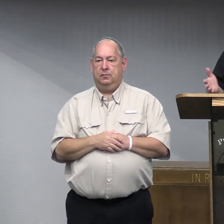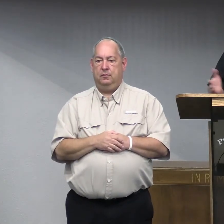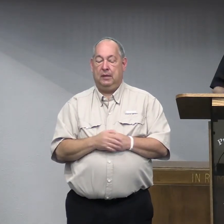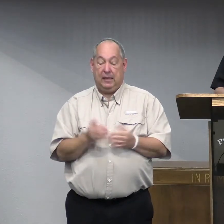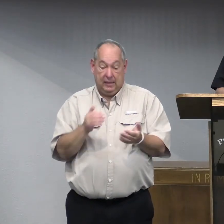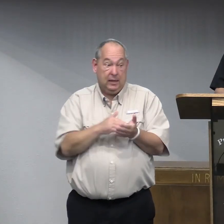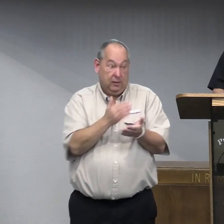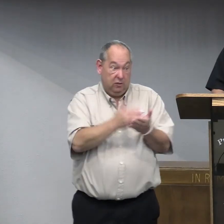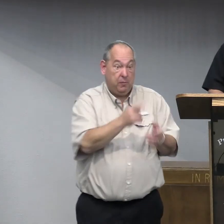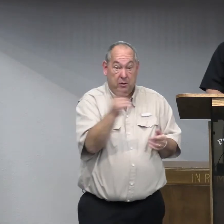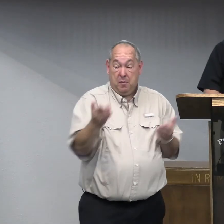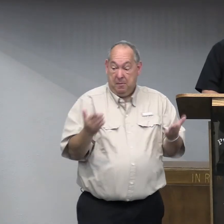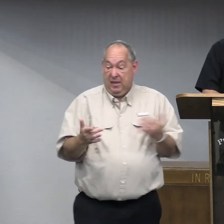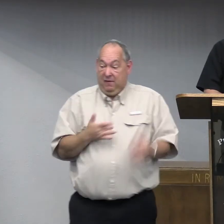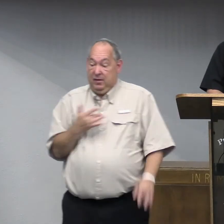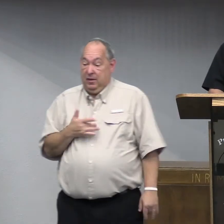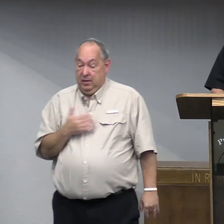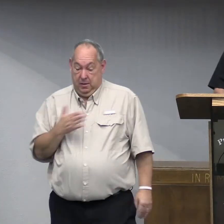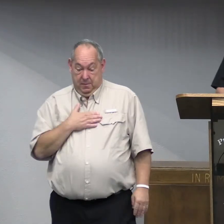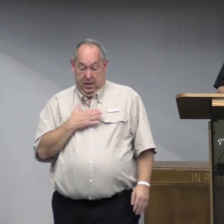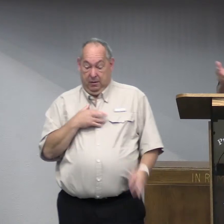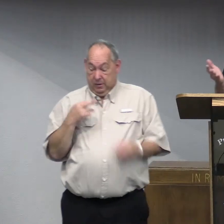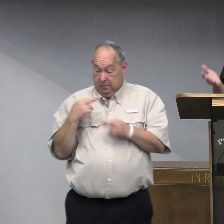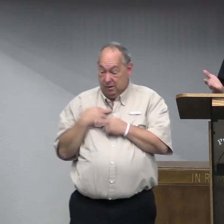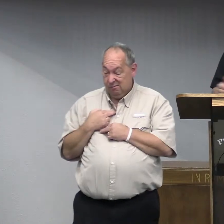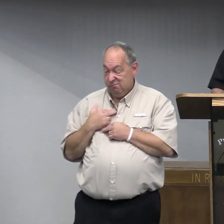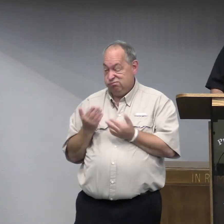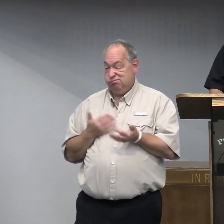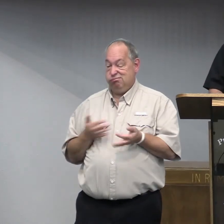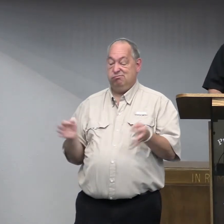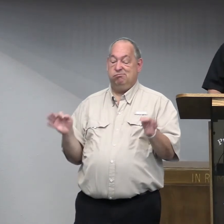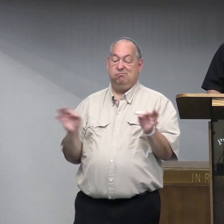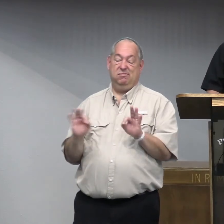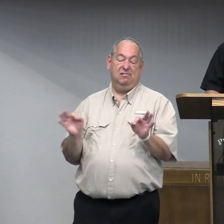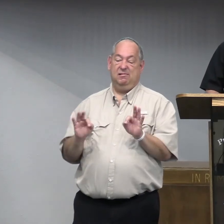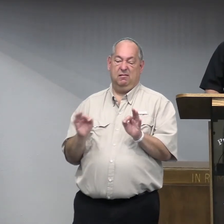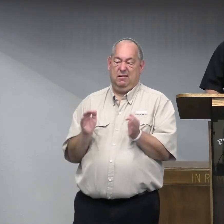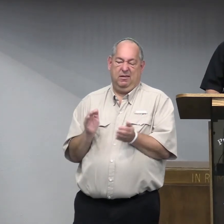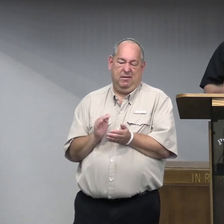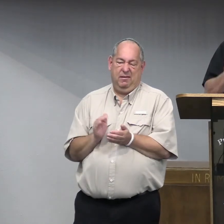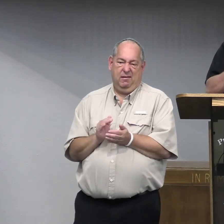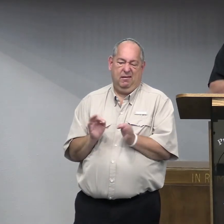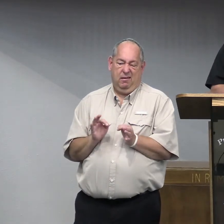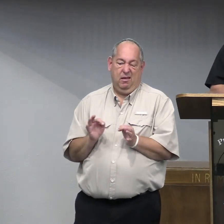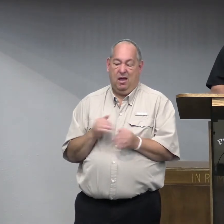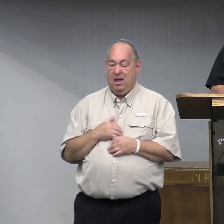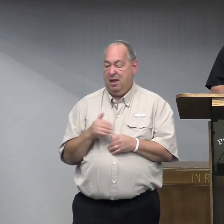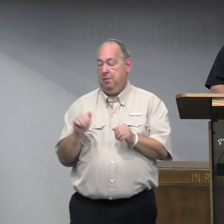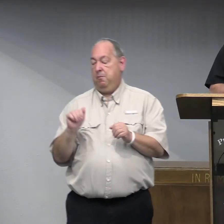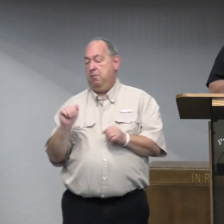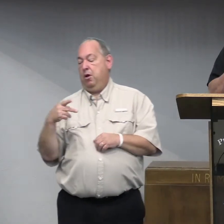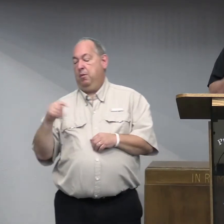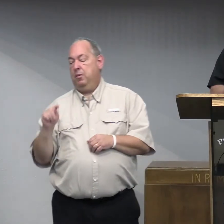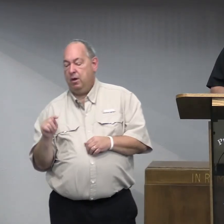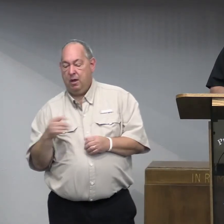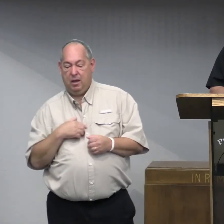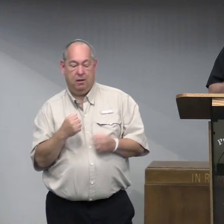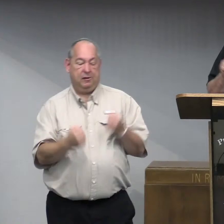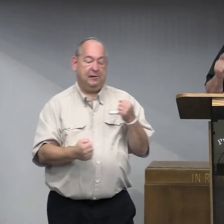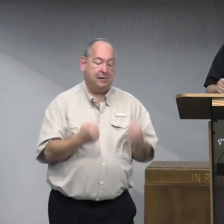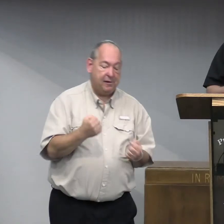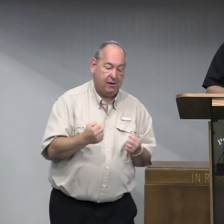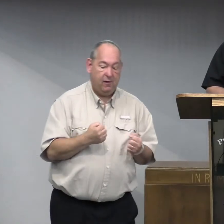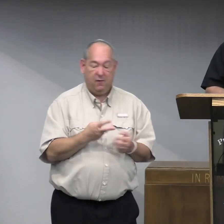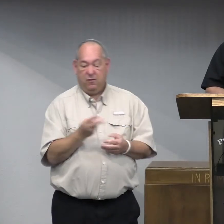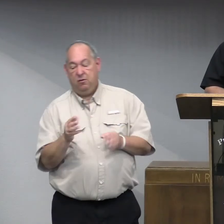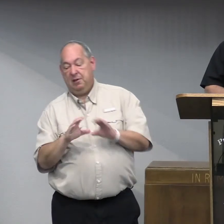Again, some of you may feel that my responsibilities are so small and insignificant. I mean, I've got an apartment, I have a car, I have a